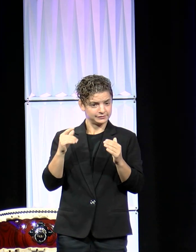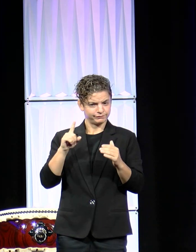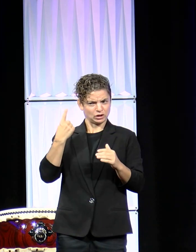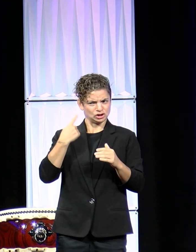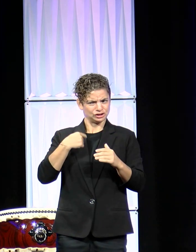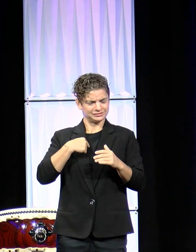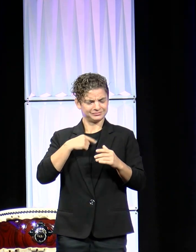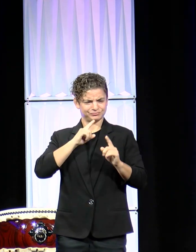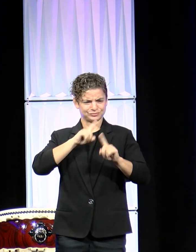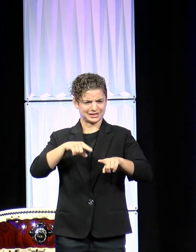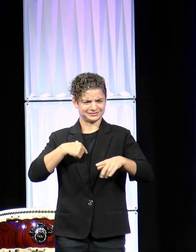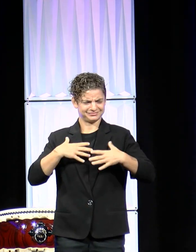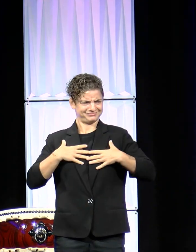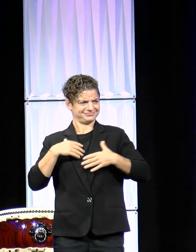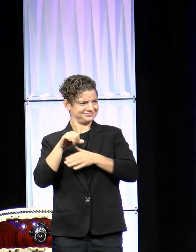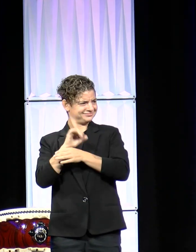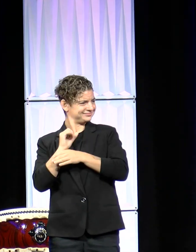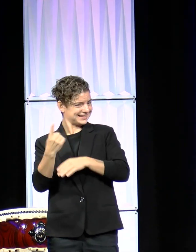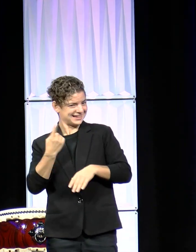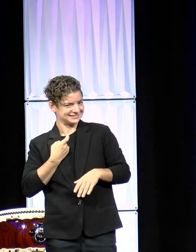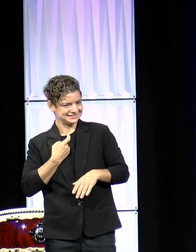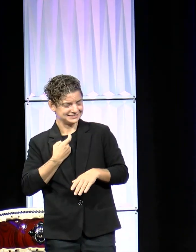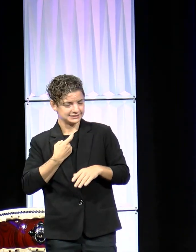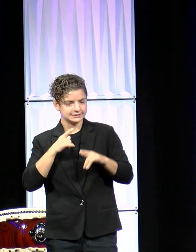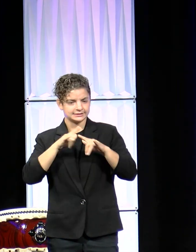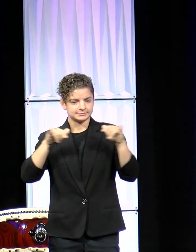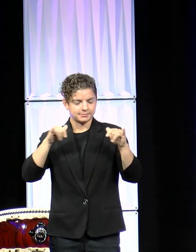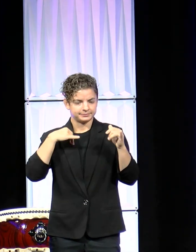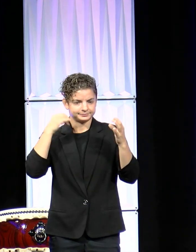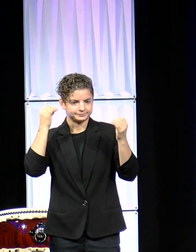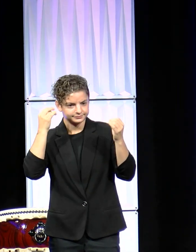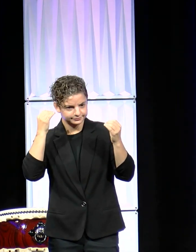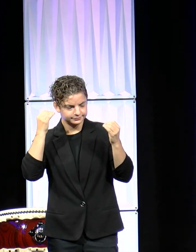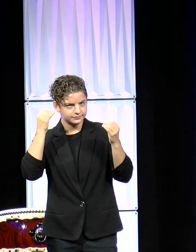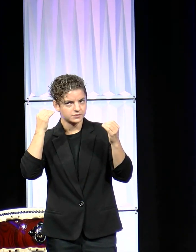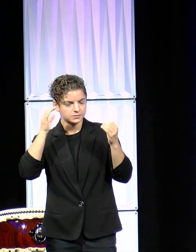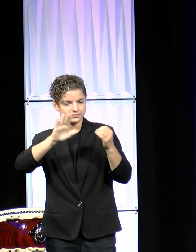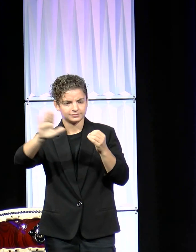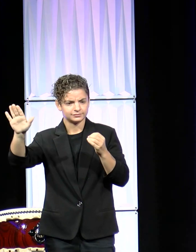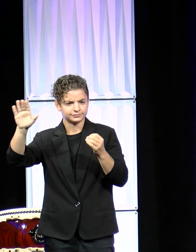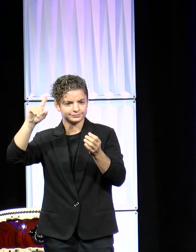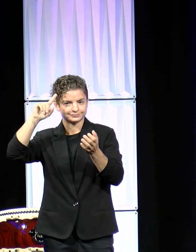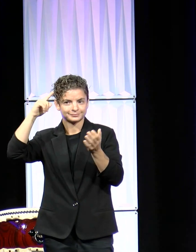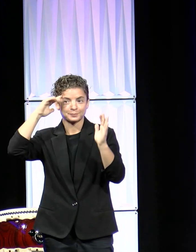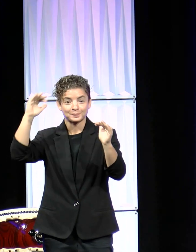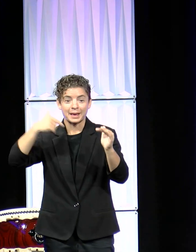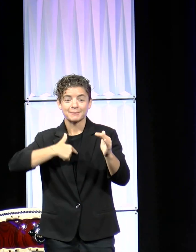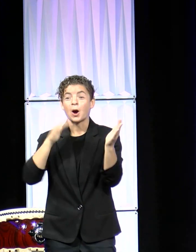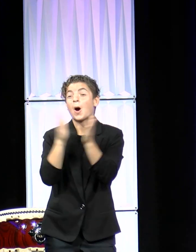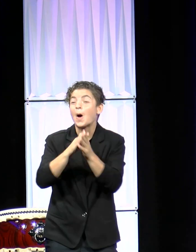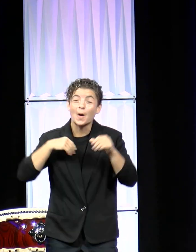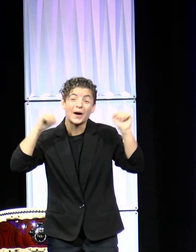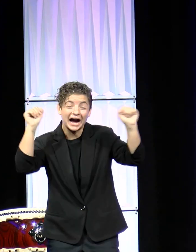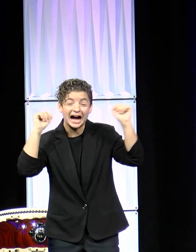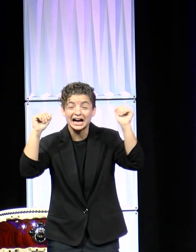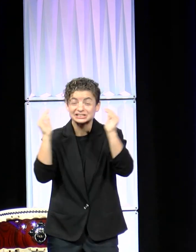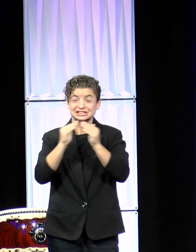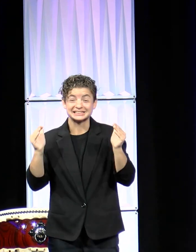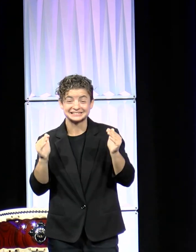And I think the reporters were wanting to see some joy from me. Maybe some sadness.